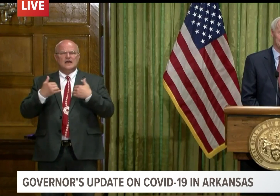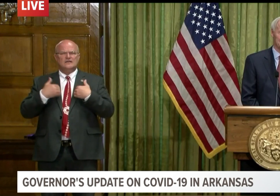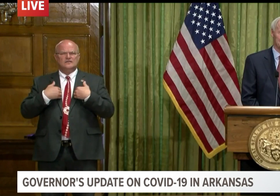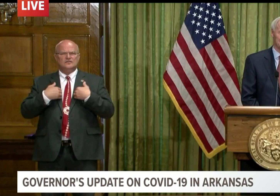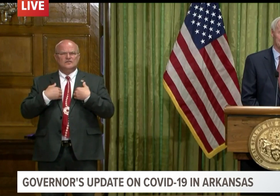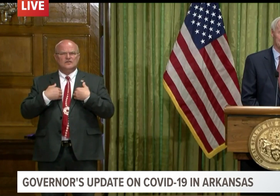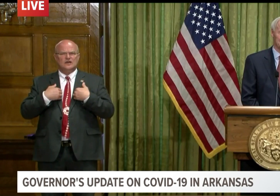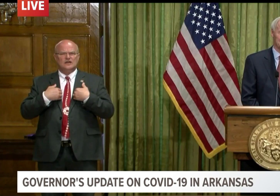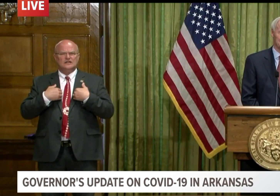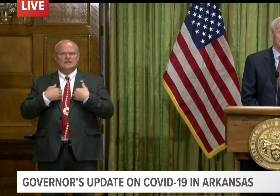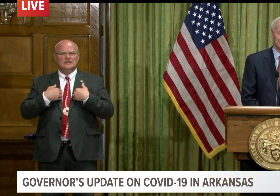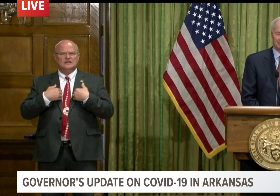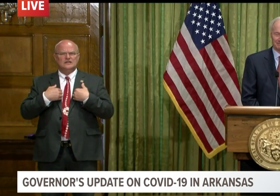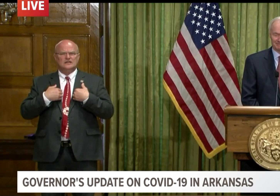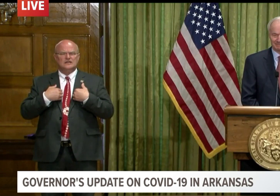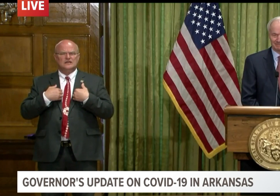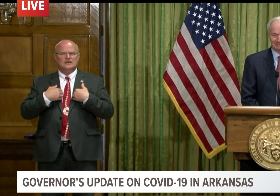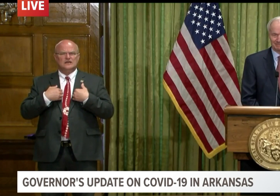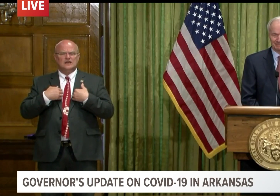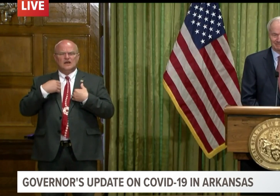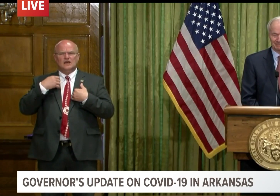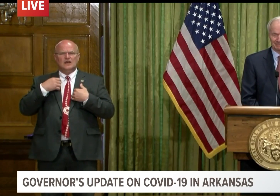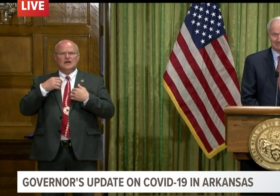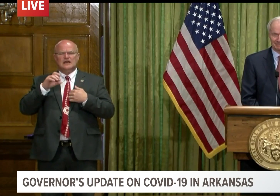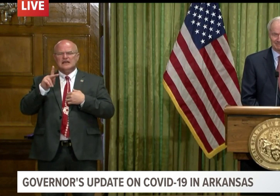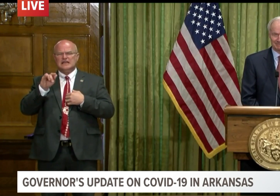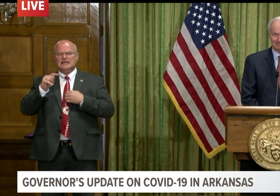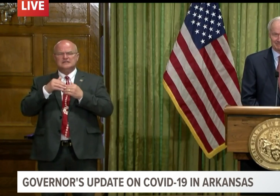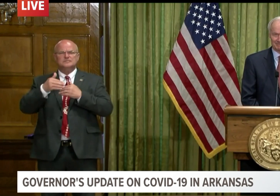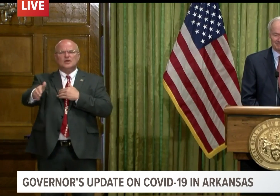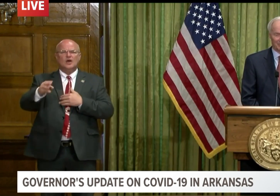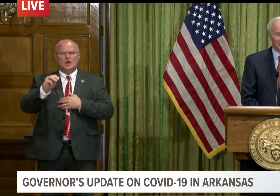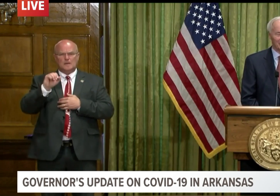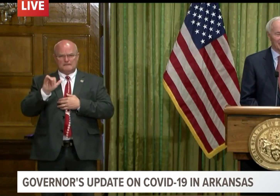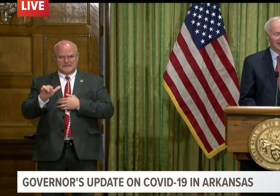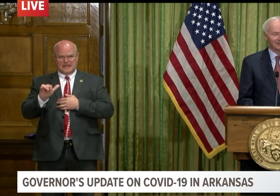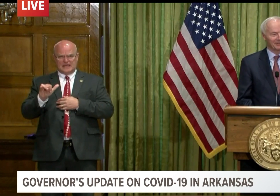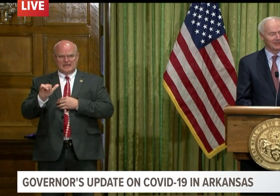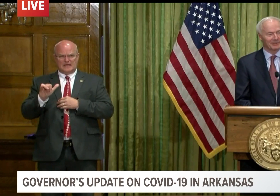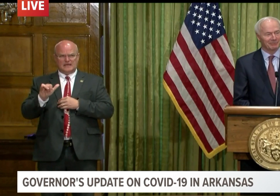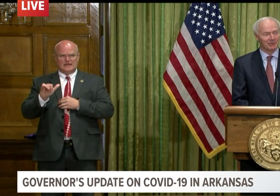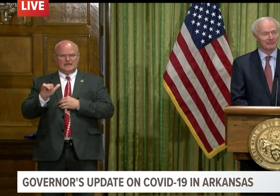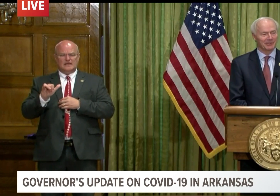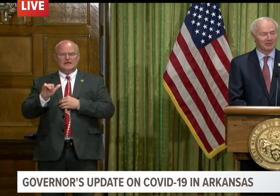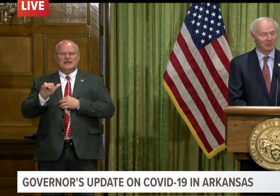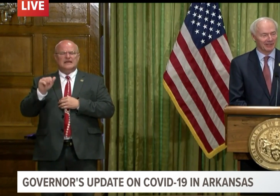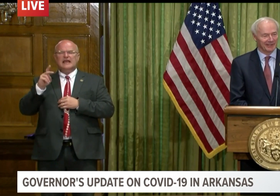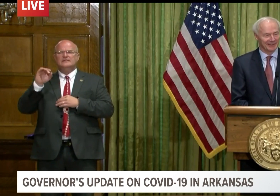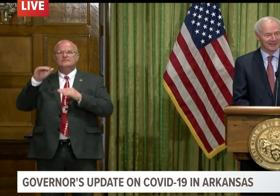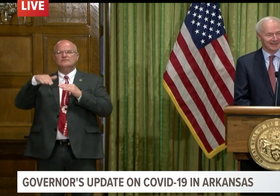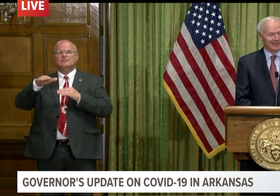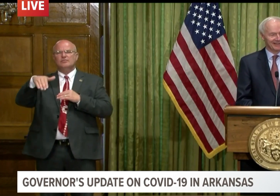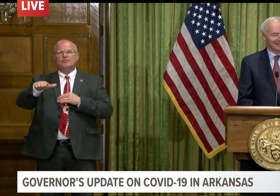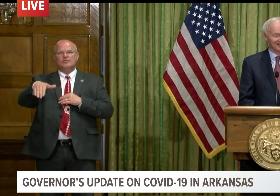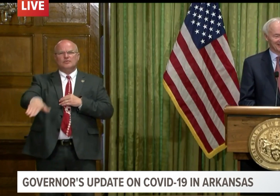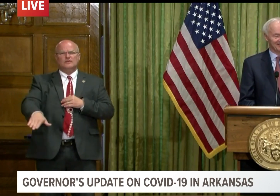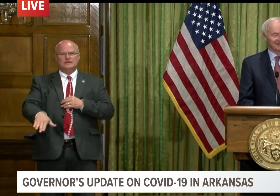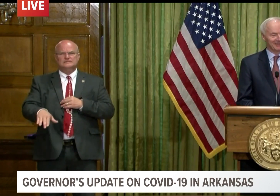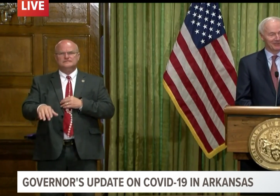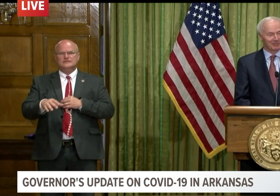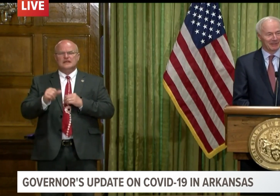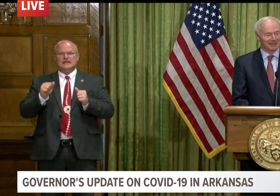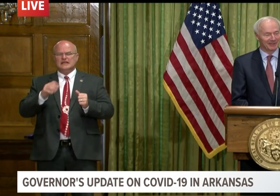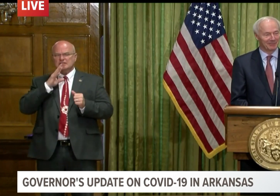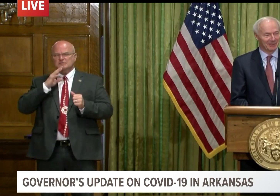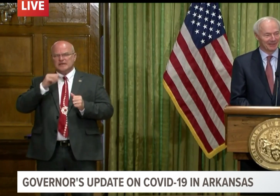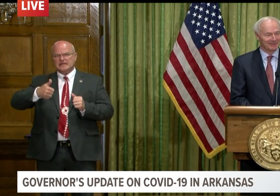any commitment on kits beyond the month of May in future months? Yes, Andrew, you're drifting away.